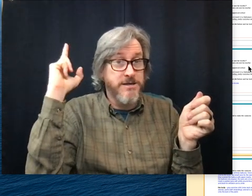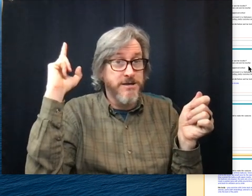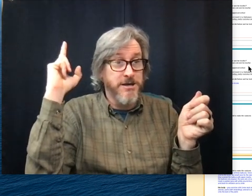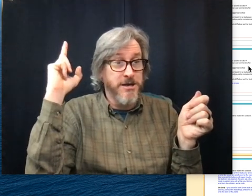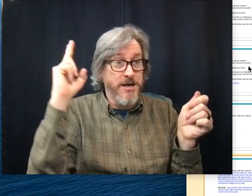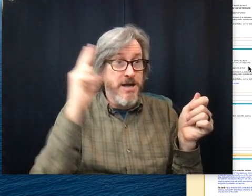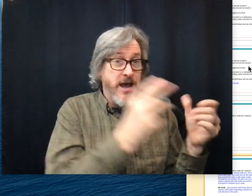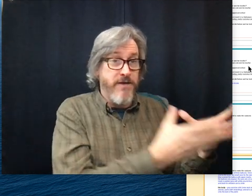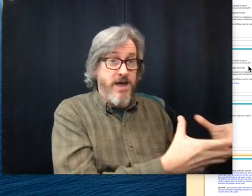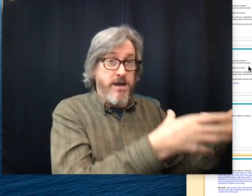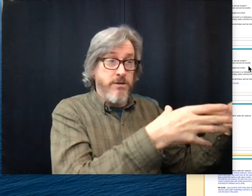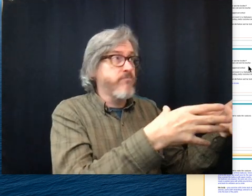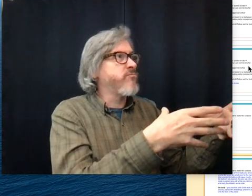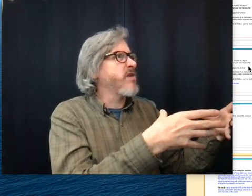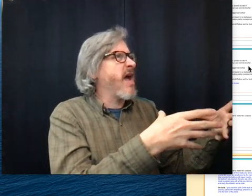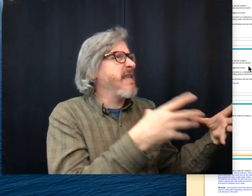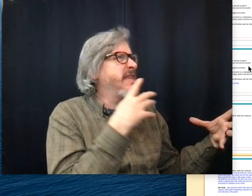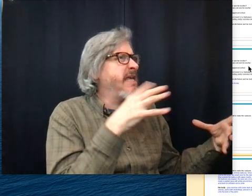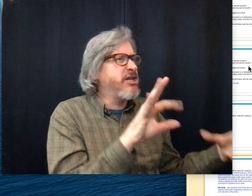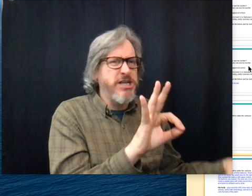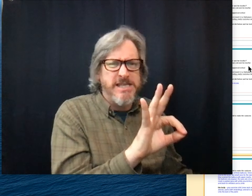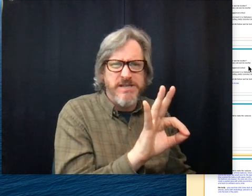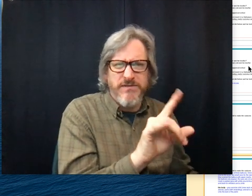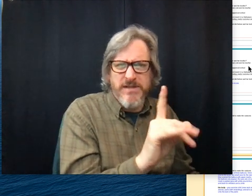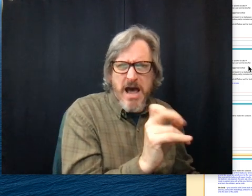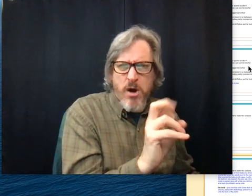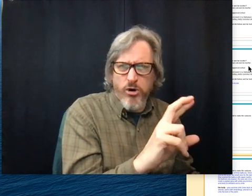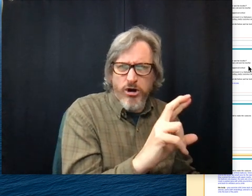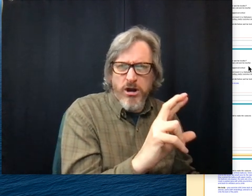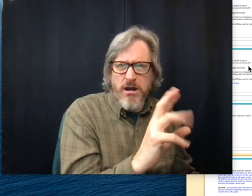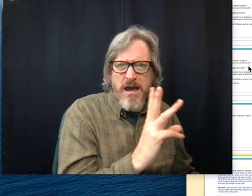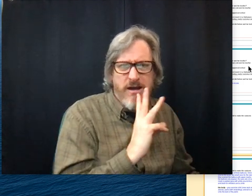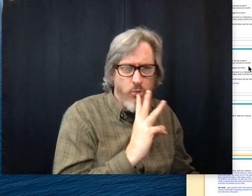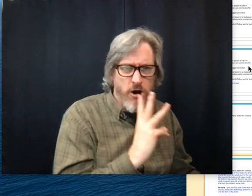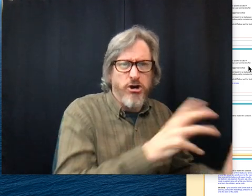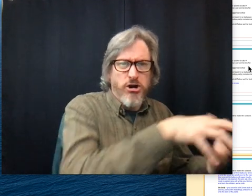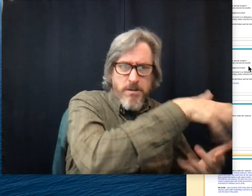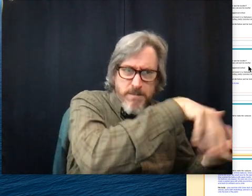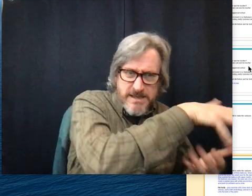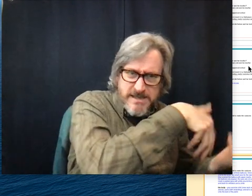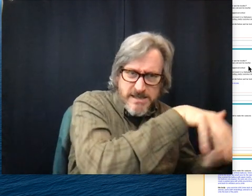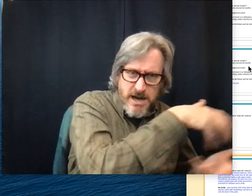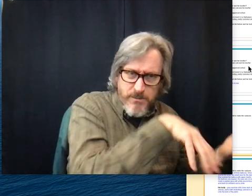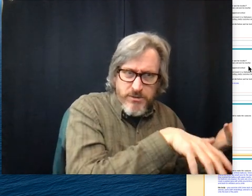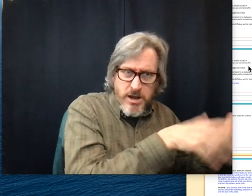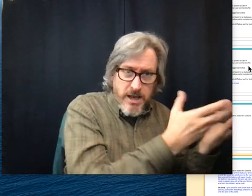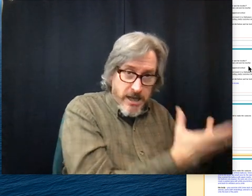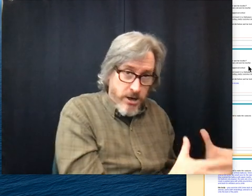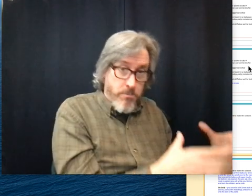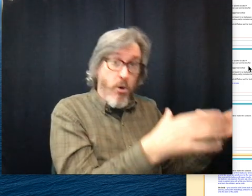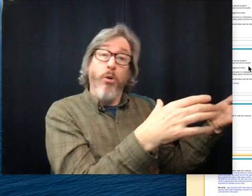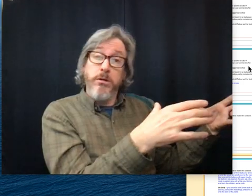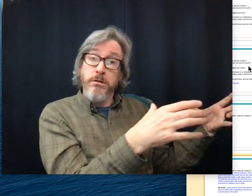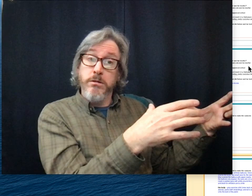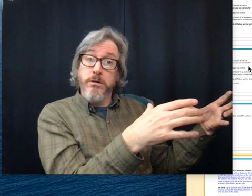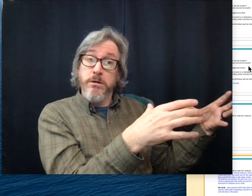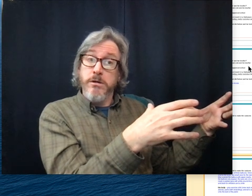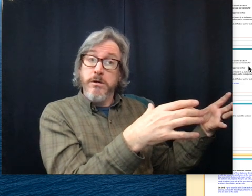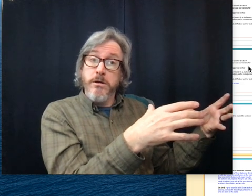cut. And then I think she says flower. and water, mixes it up in a